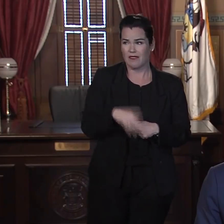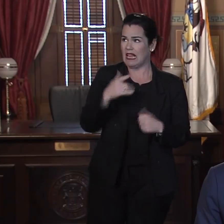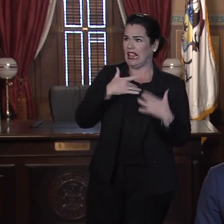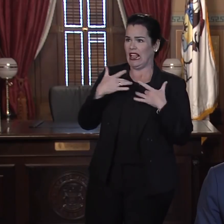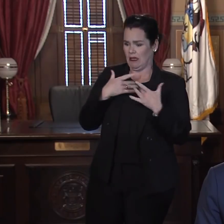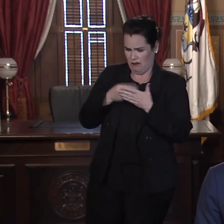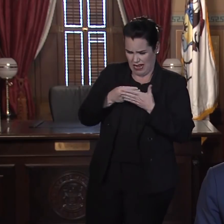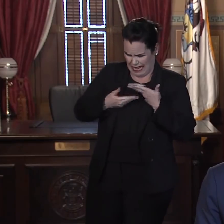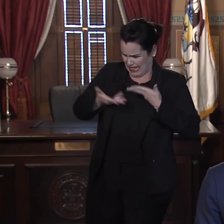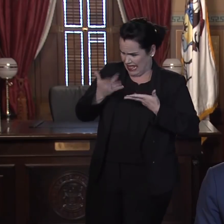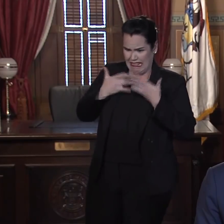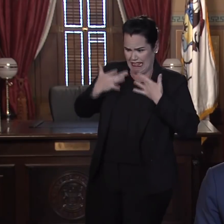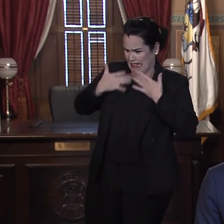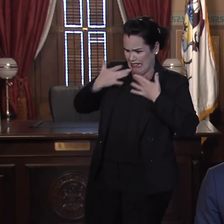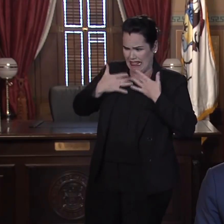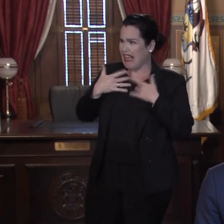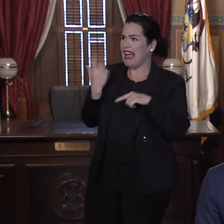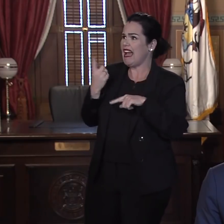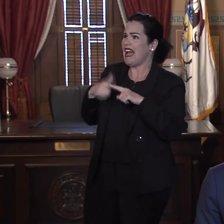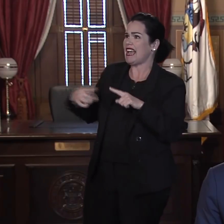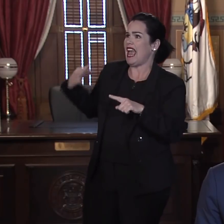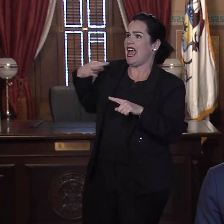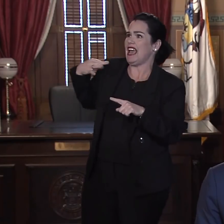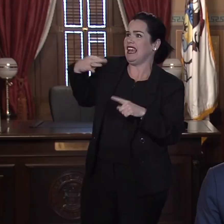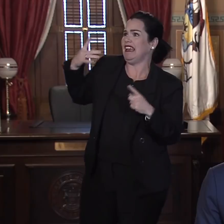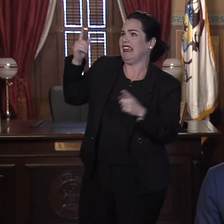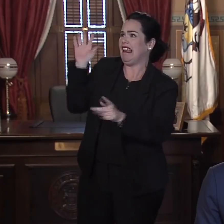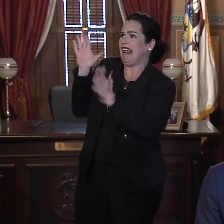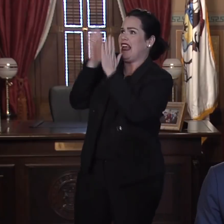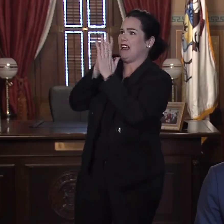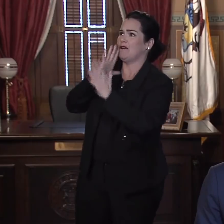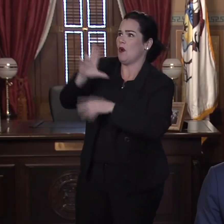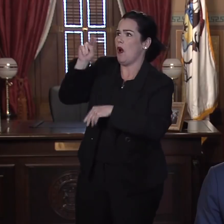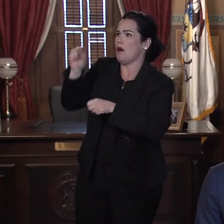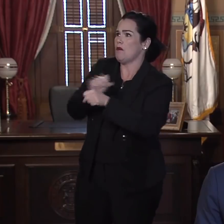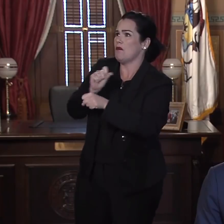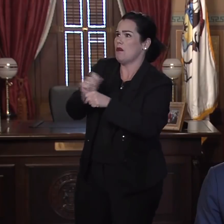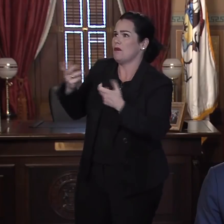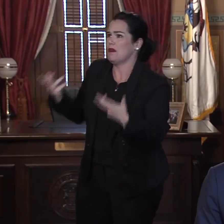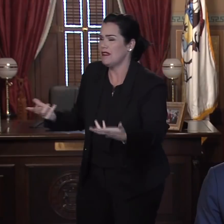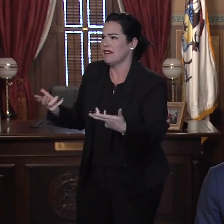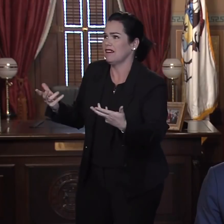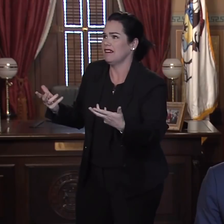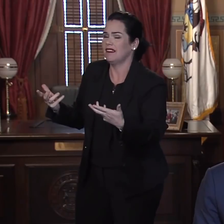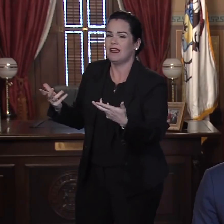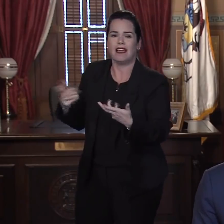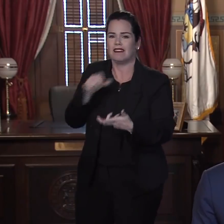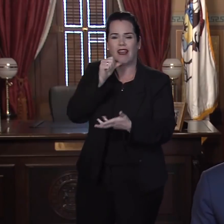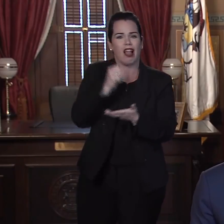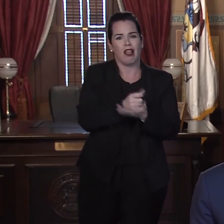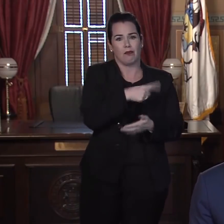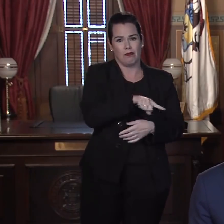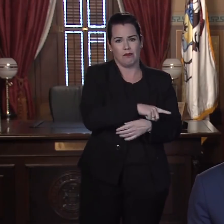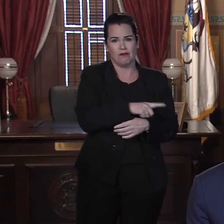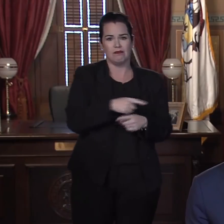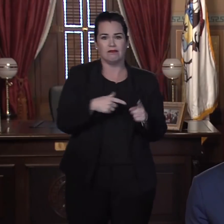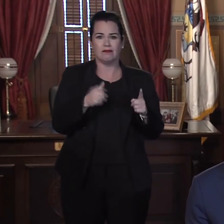economic future and still have not been able to file for unemployment benefits. We understand that this is frustrating, and we want to